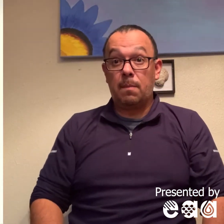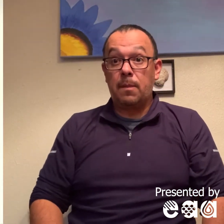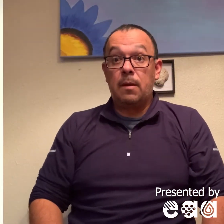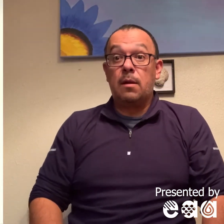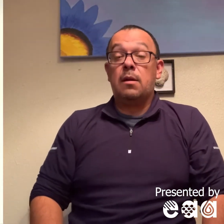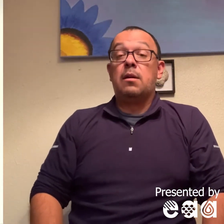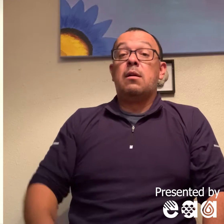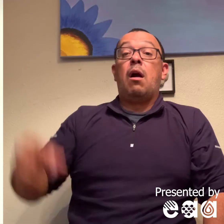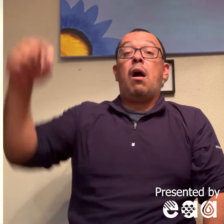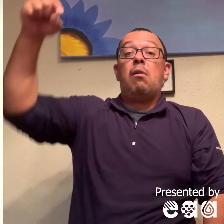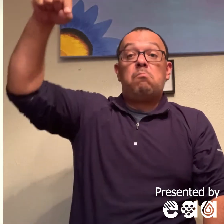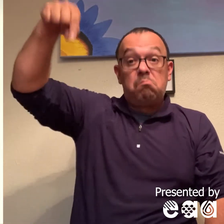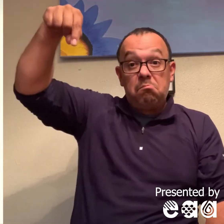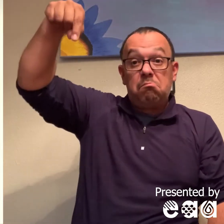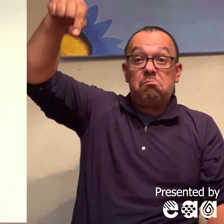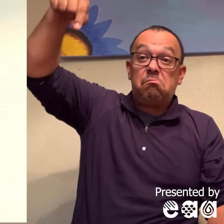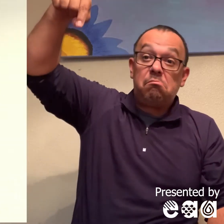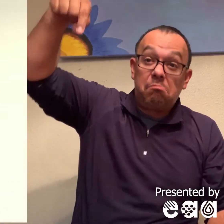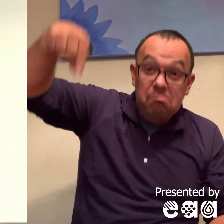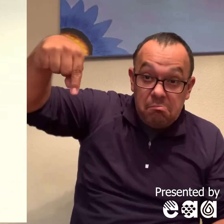And so he fell,